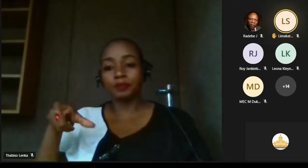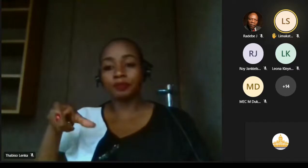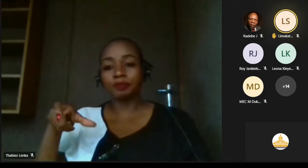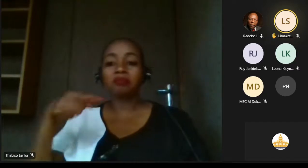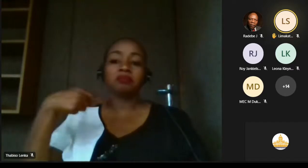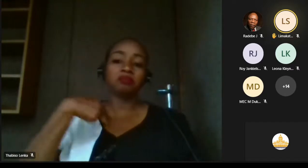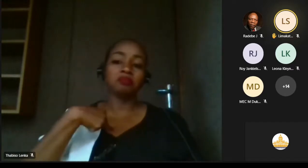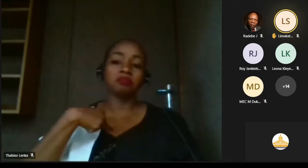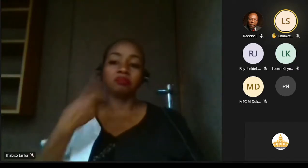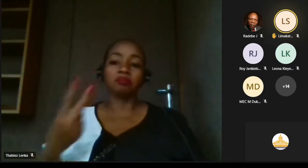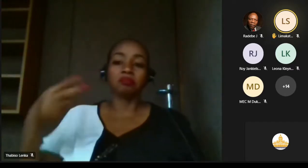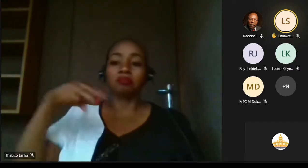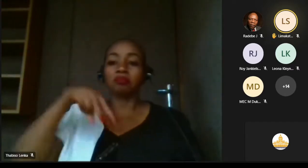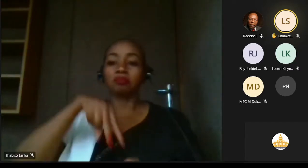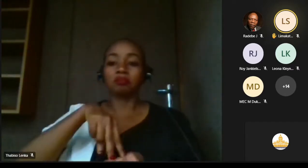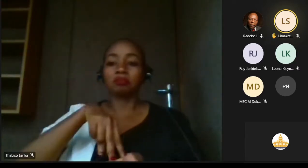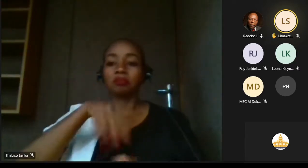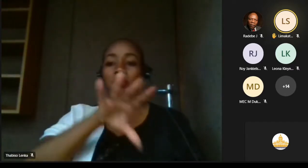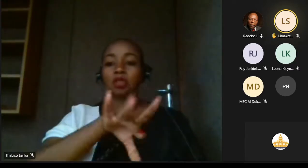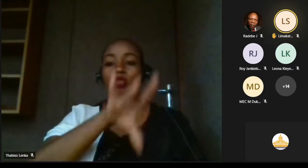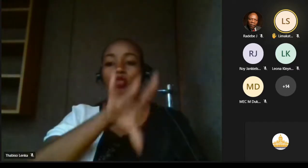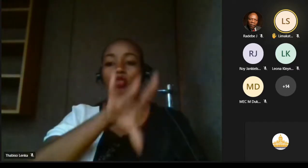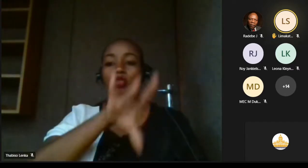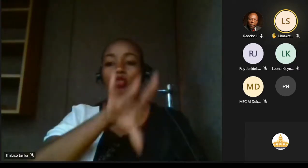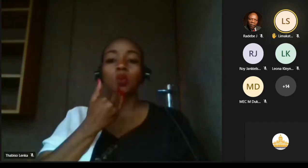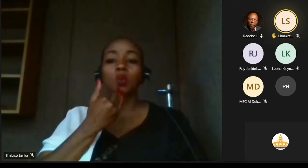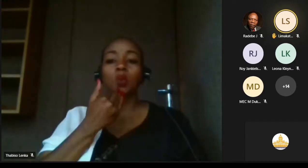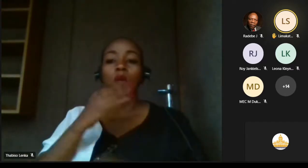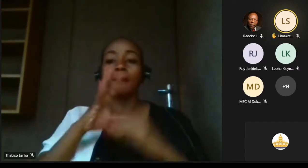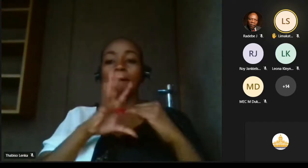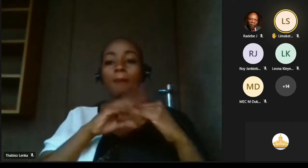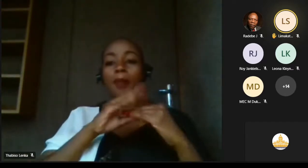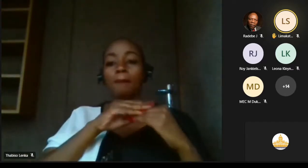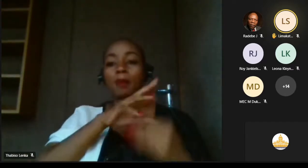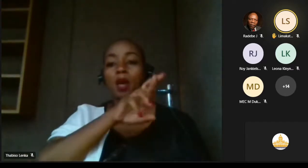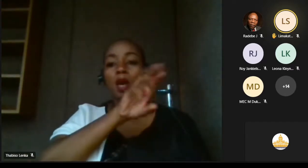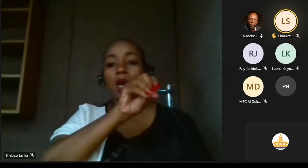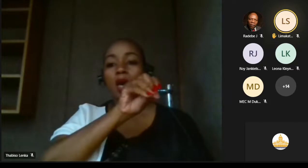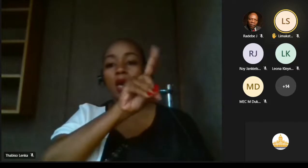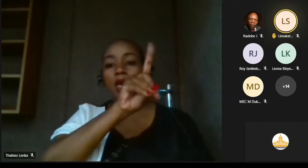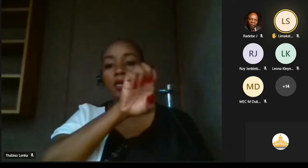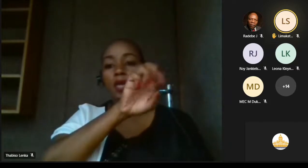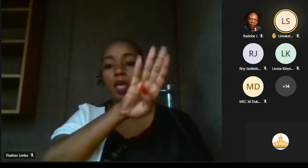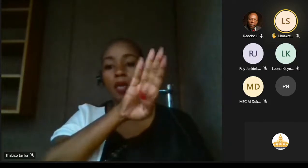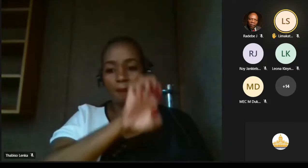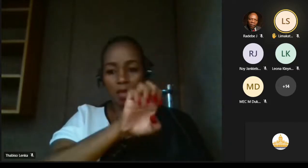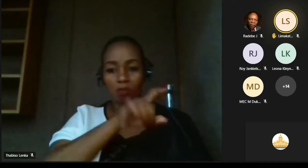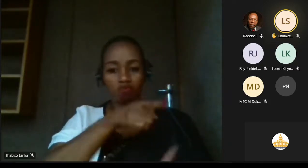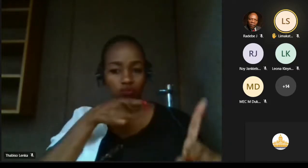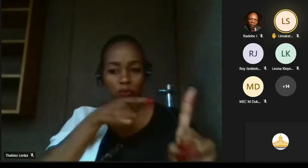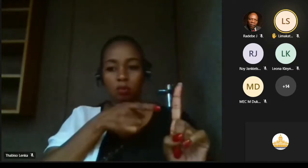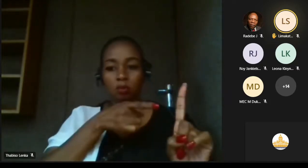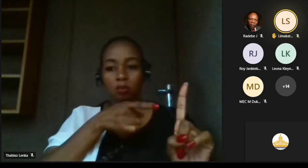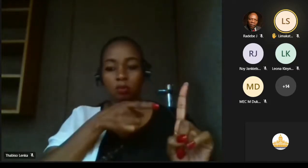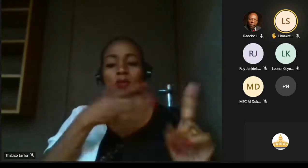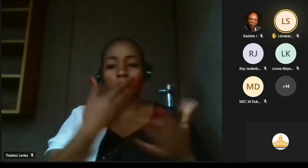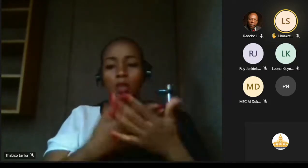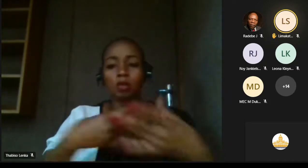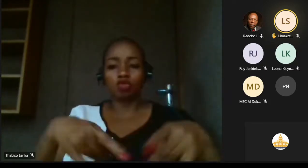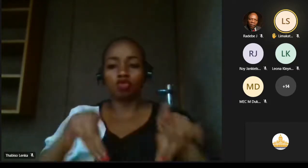I am rising to nominate Honorable Khatebe to be the Chair